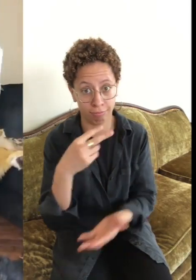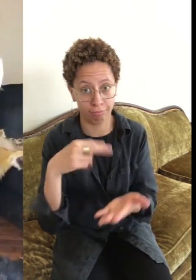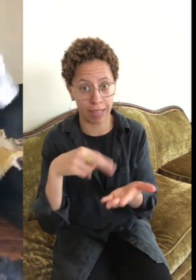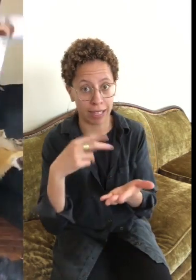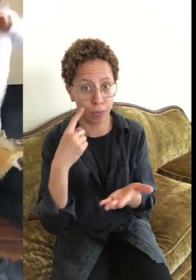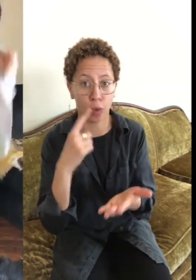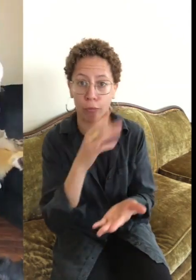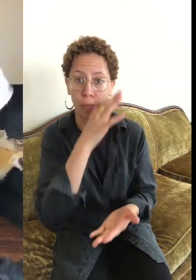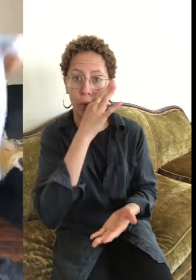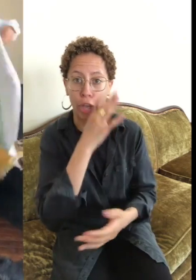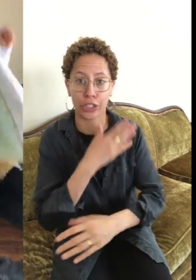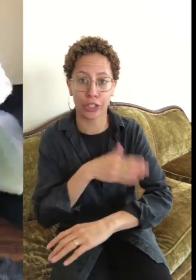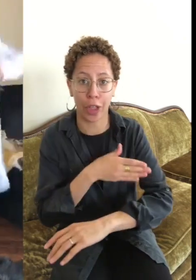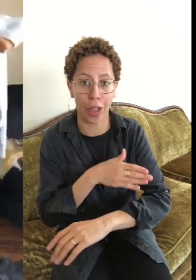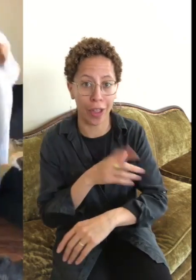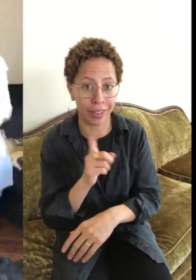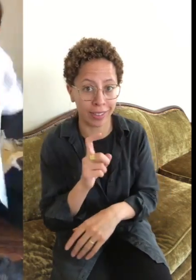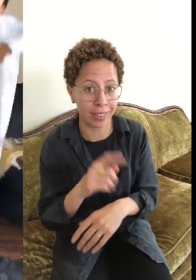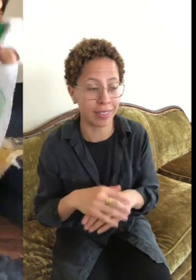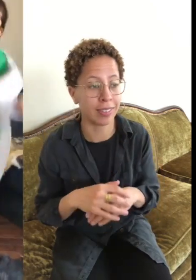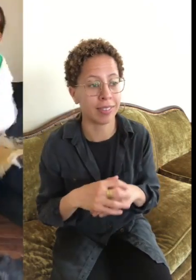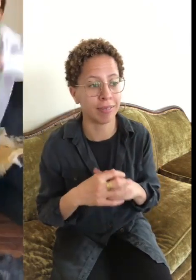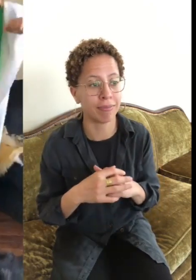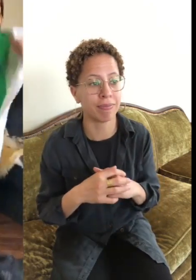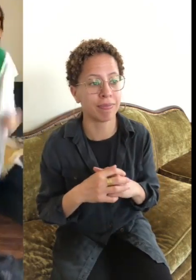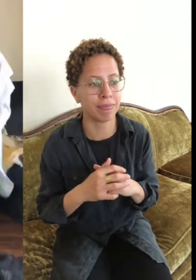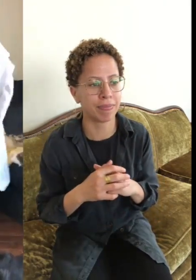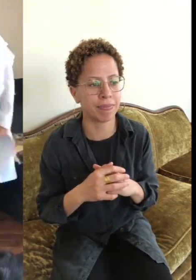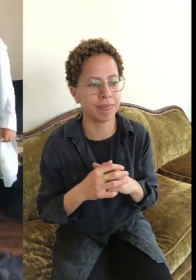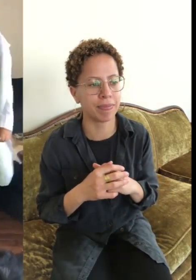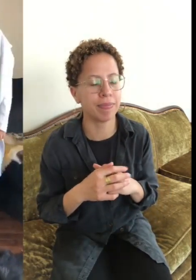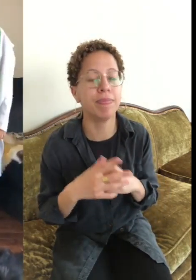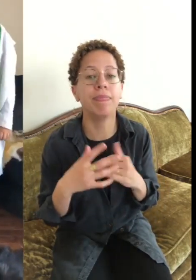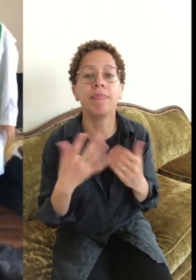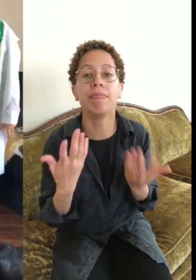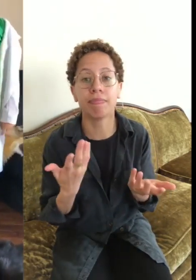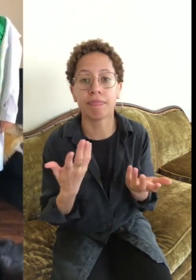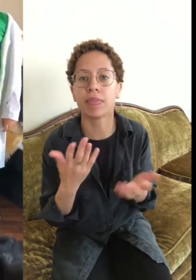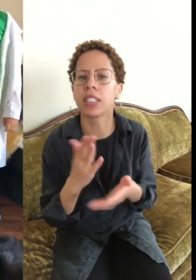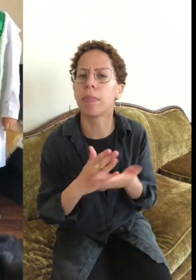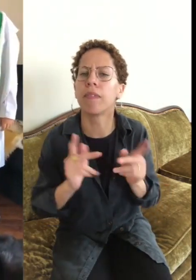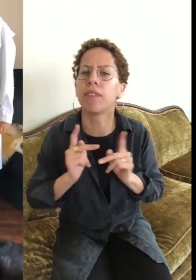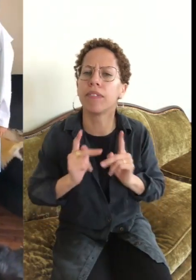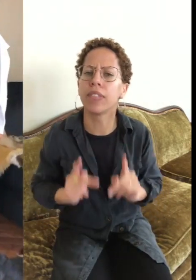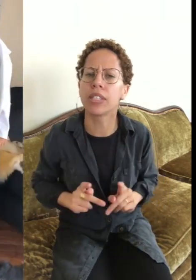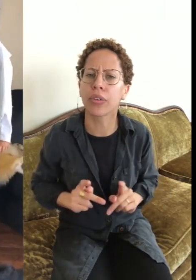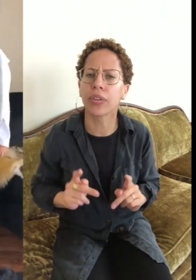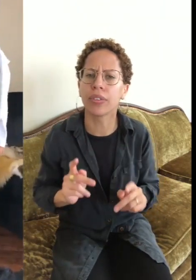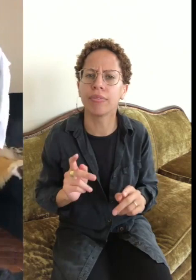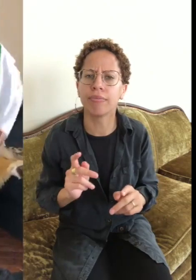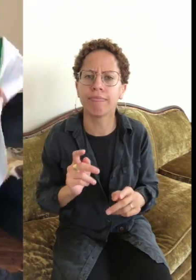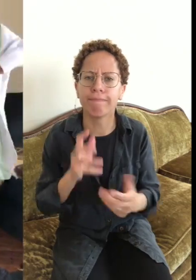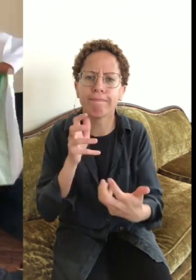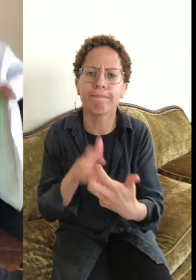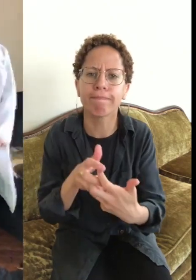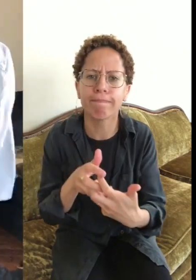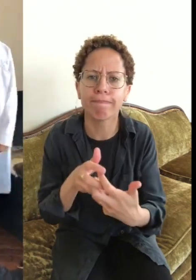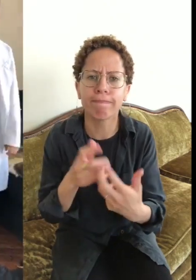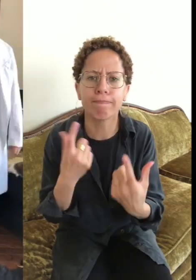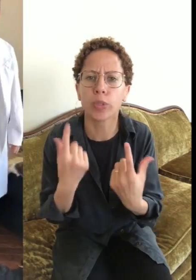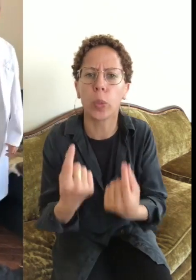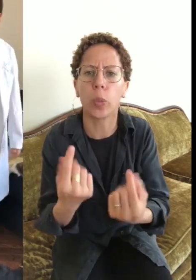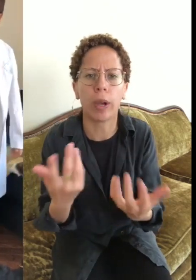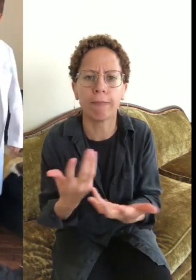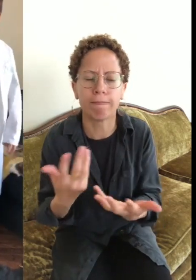Is that your dance to what the fox says? Okay. And what are some physical adaptations about